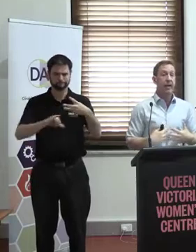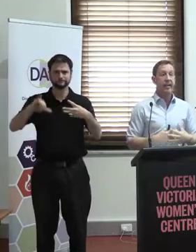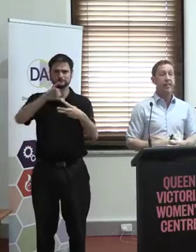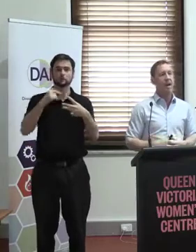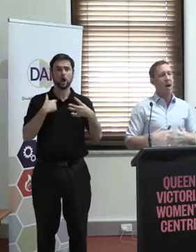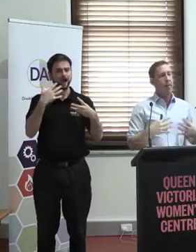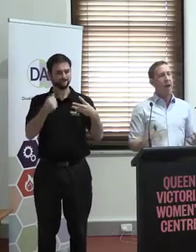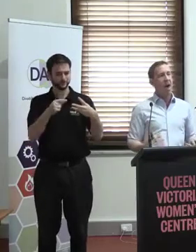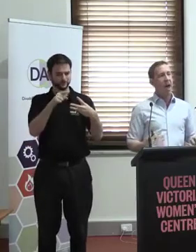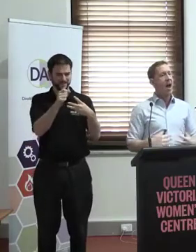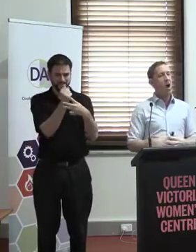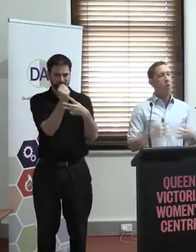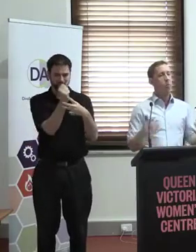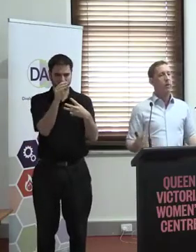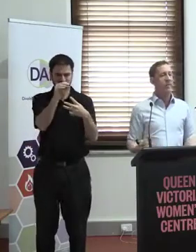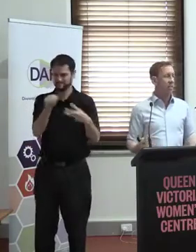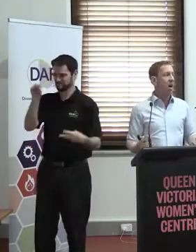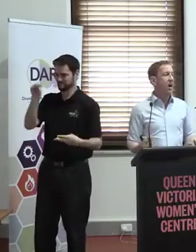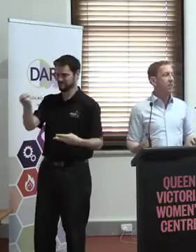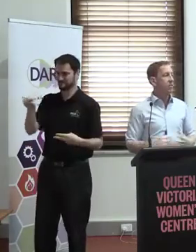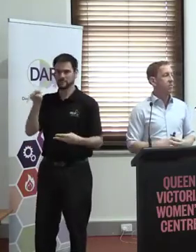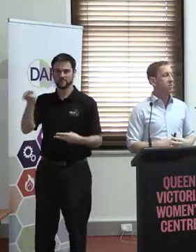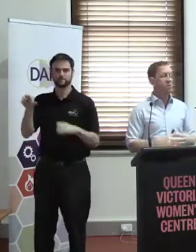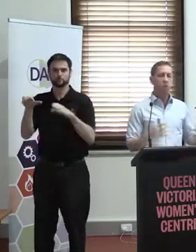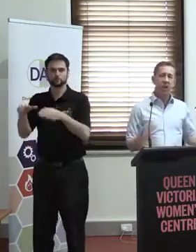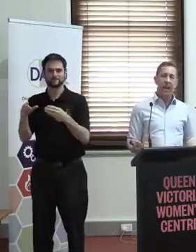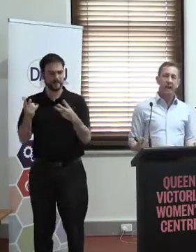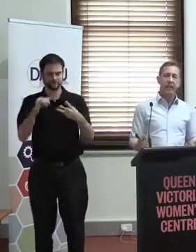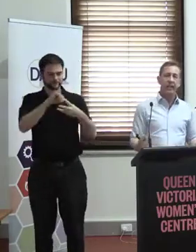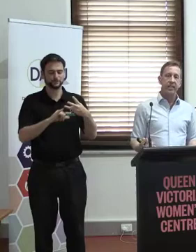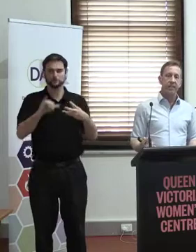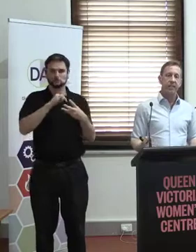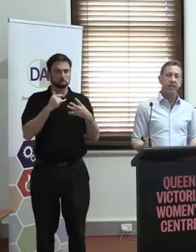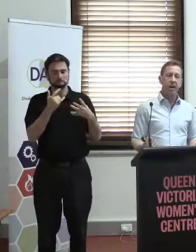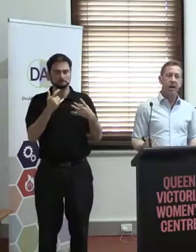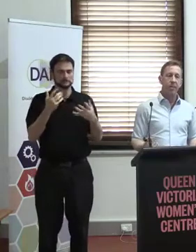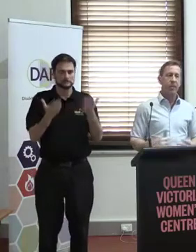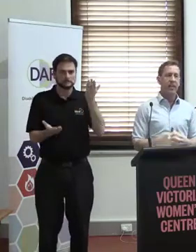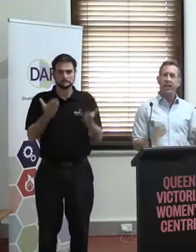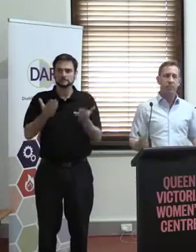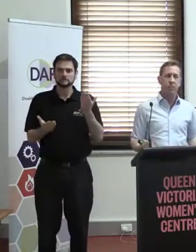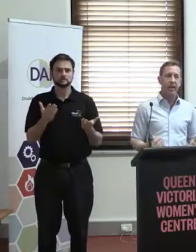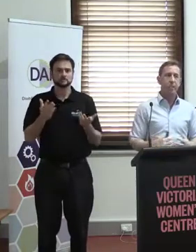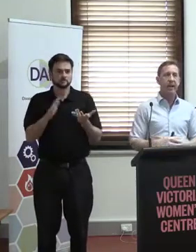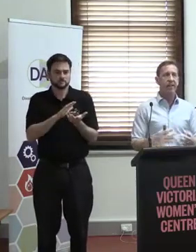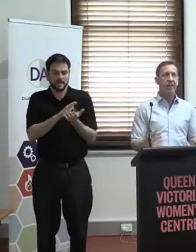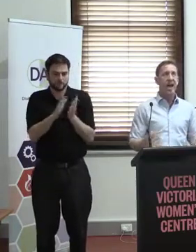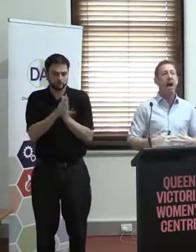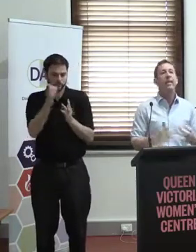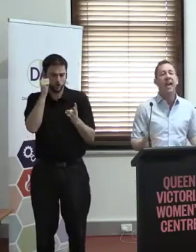me anyway, about how we decide what category how we're